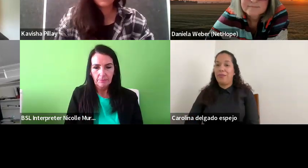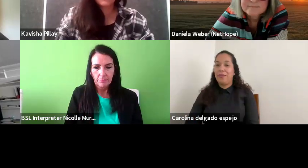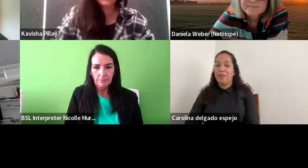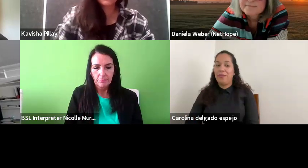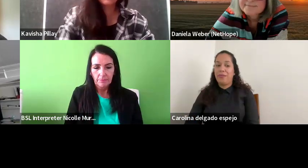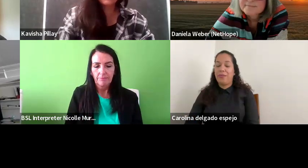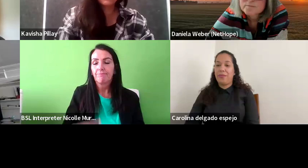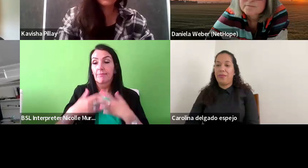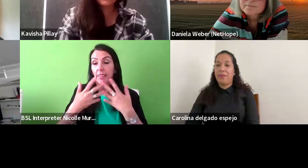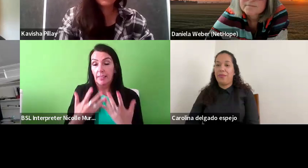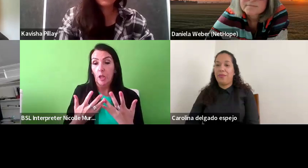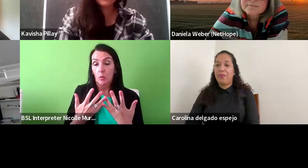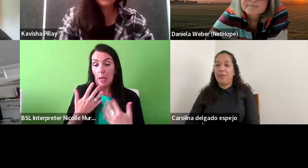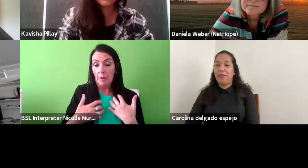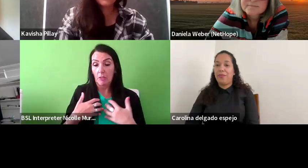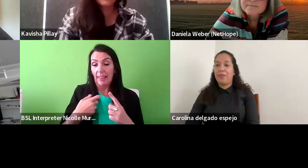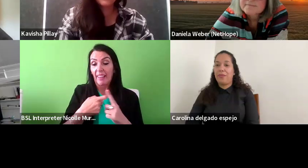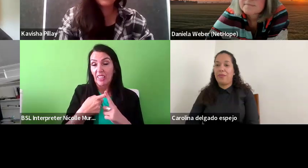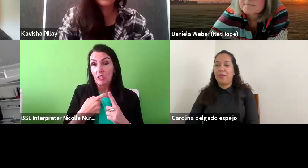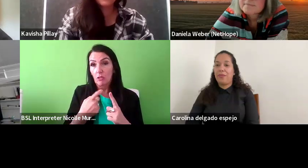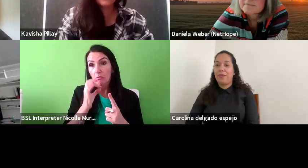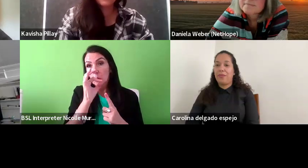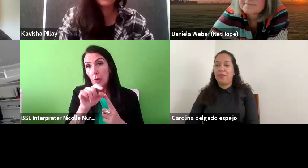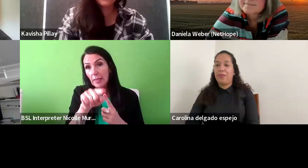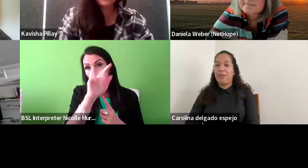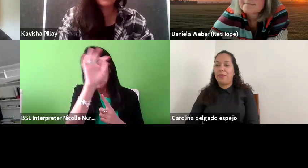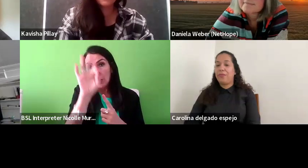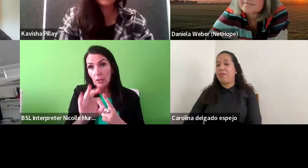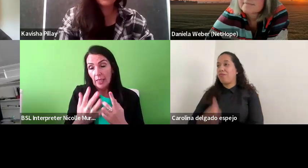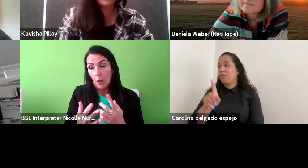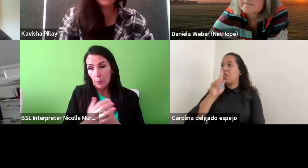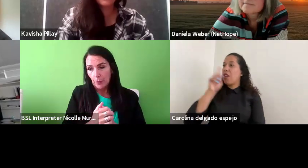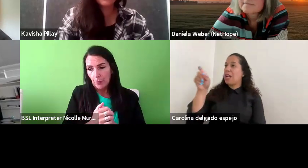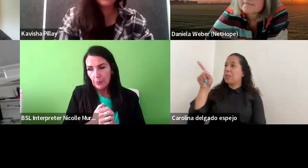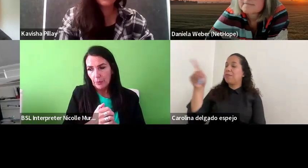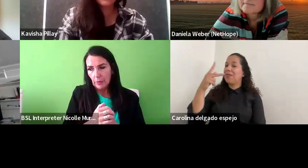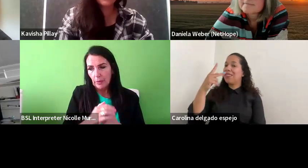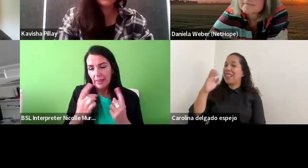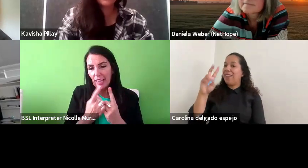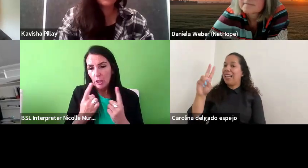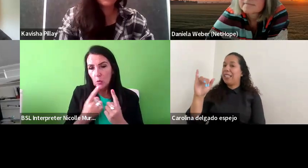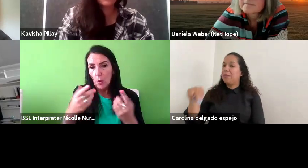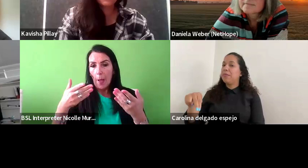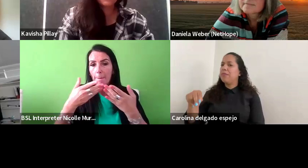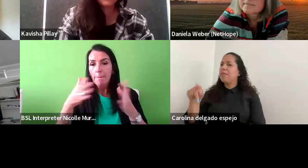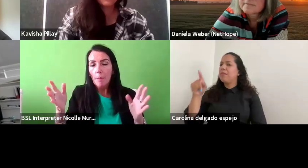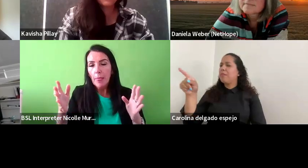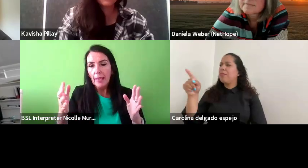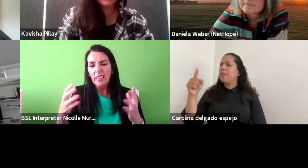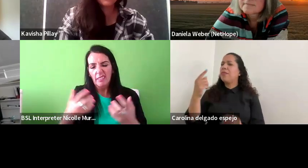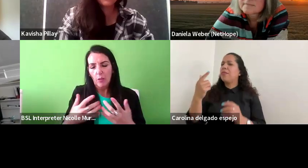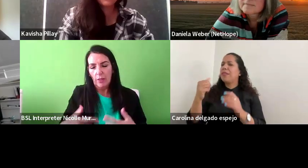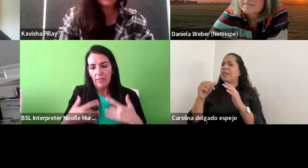Okay, so now I'm interested, Kavisha, maybe I'll bring you in here, and I'll go back to that issue of public oversight. Do you have